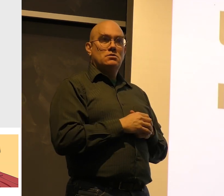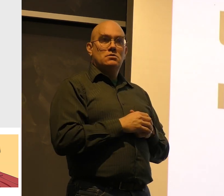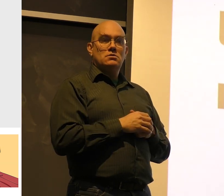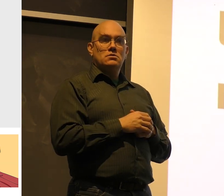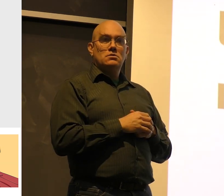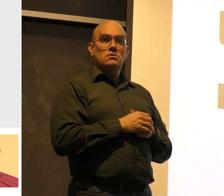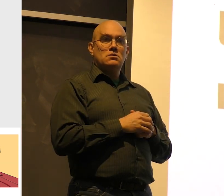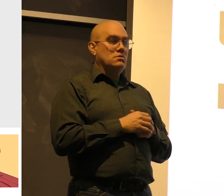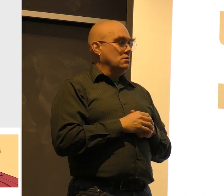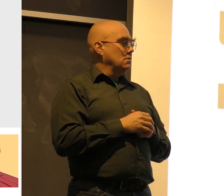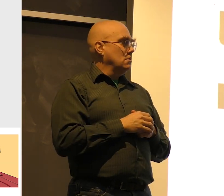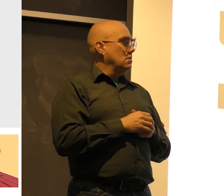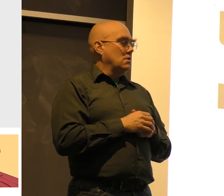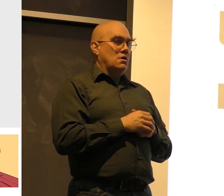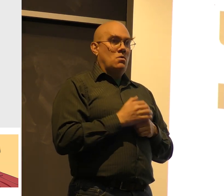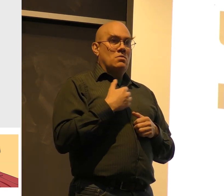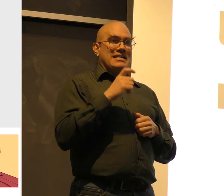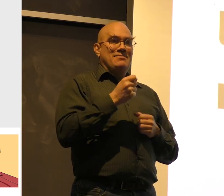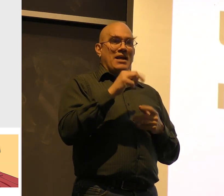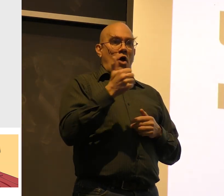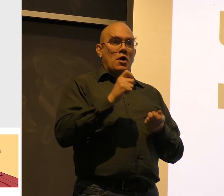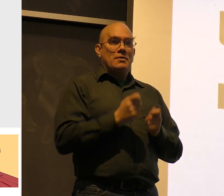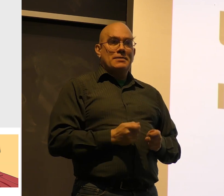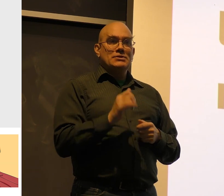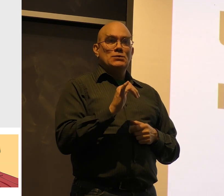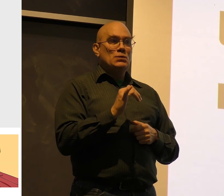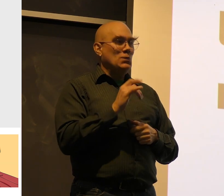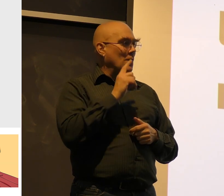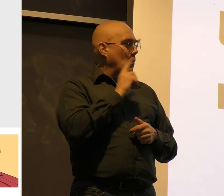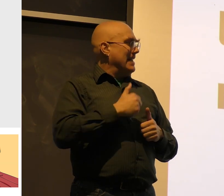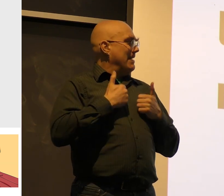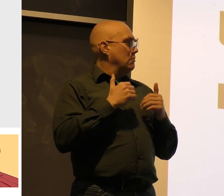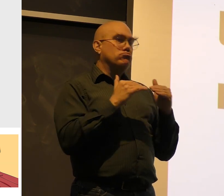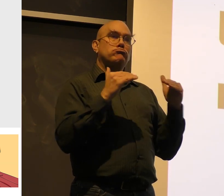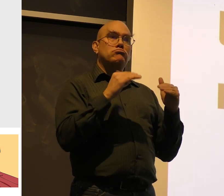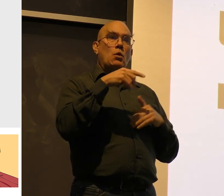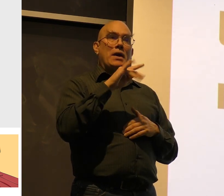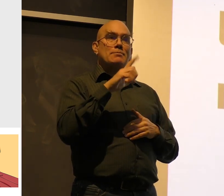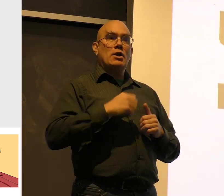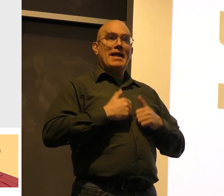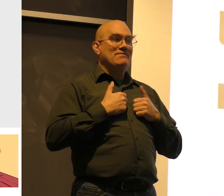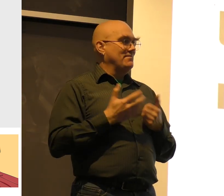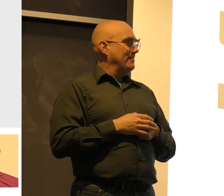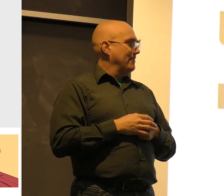access is not just based on communication. We need many other accommodations as well to live an equitable